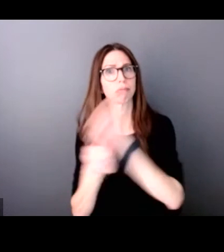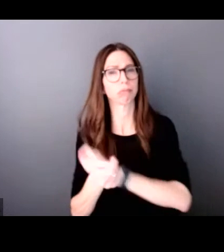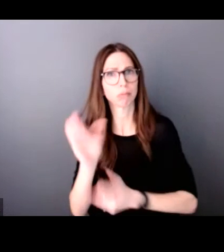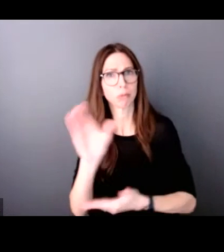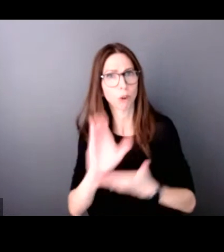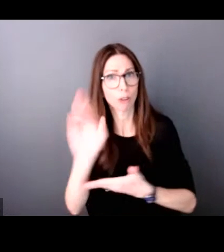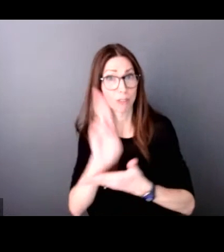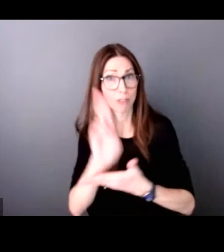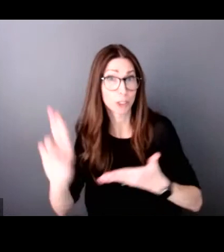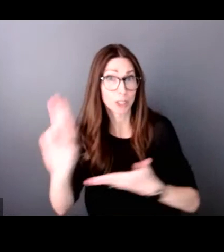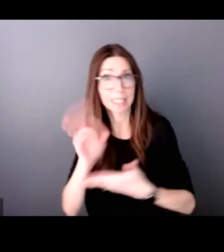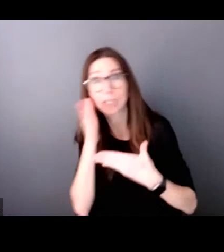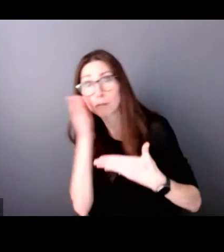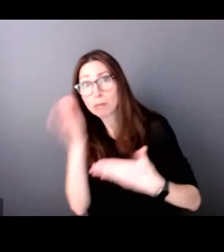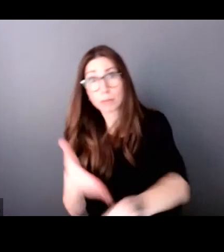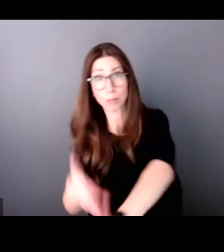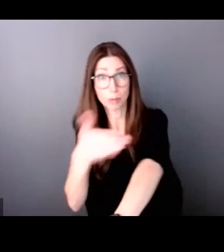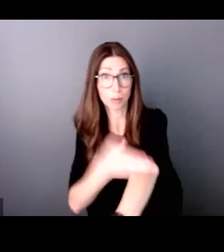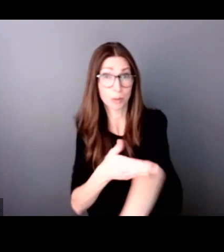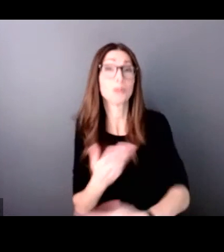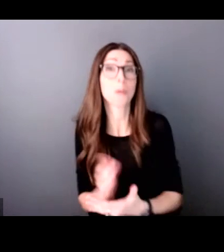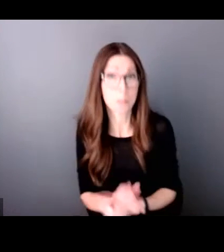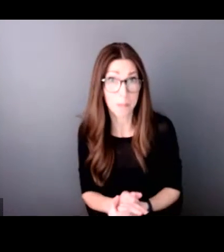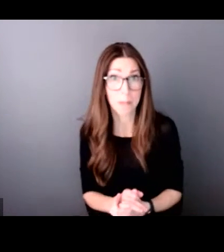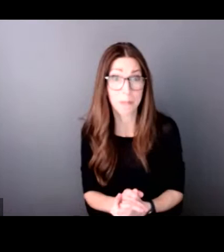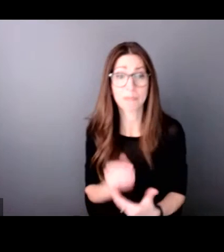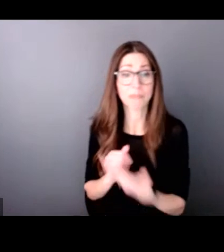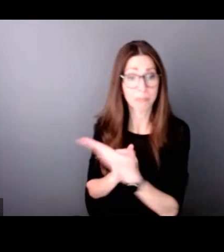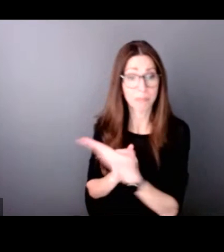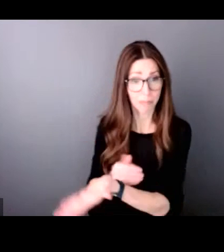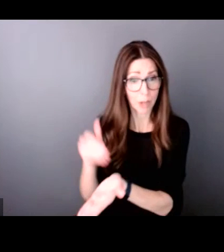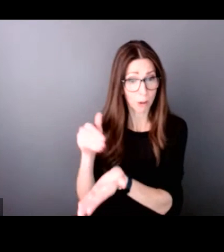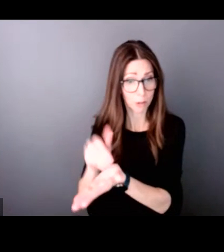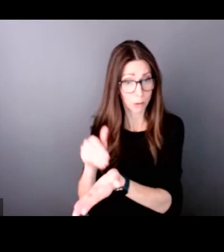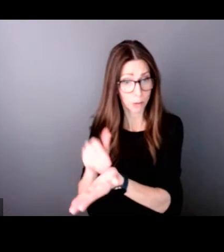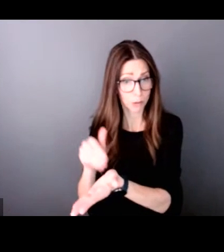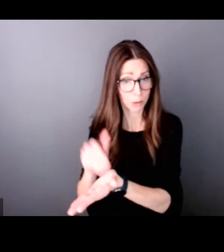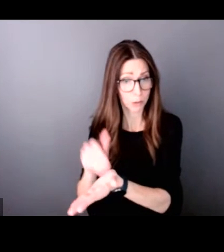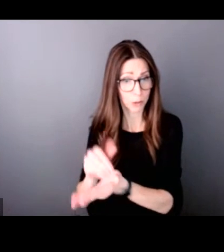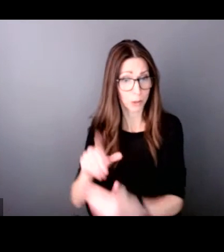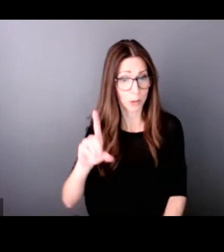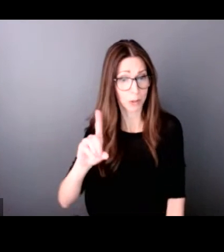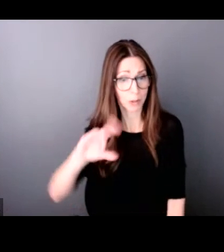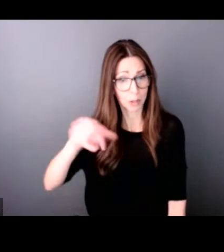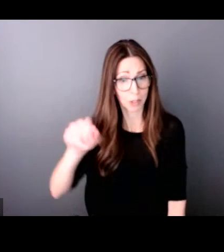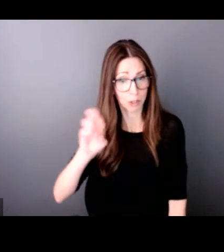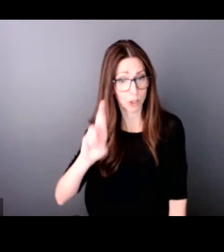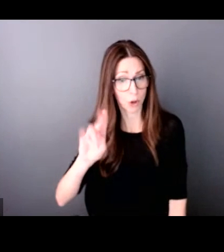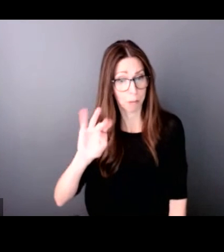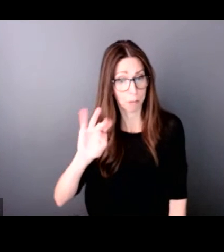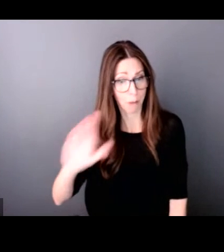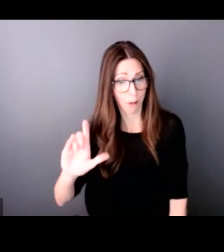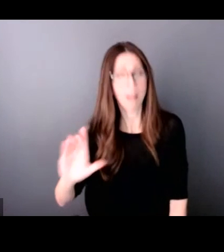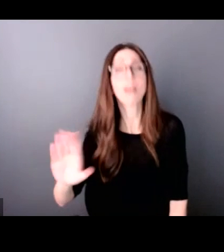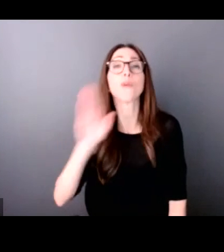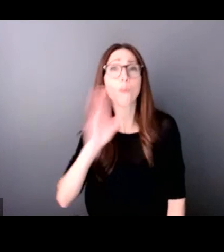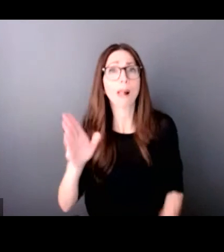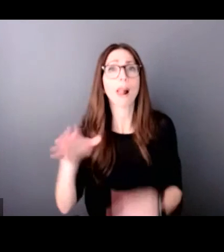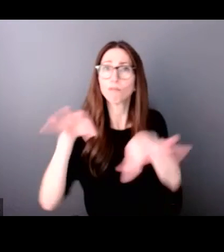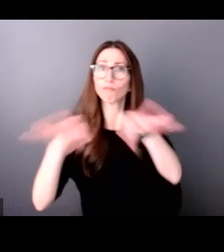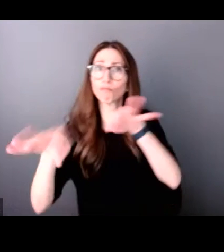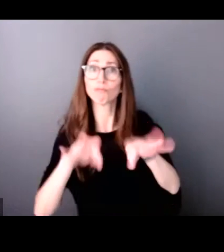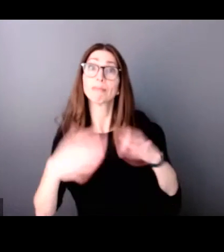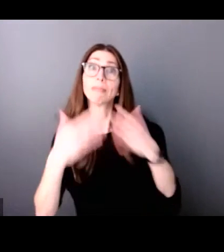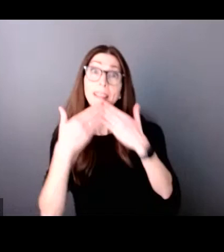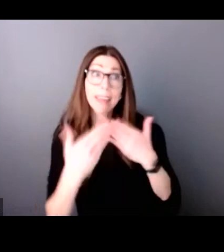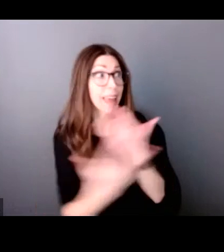Dr. Yasmin Jerbal, who's an educational developer in the center, will now take a moment to thank our sponsors of the event